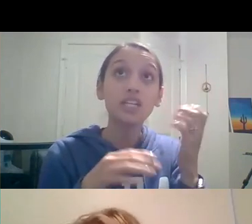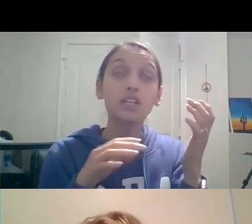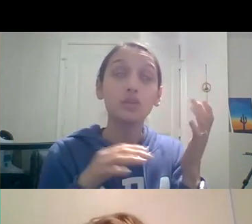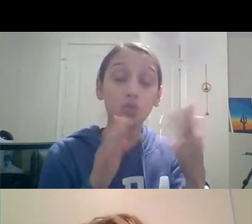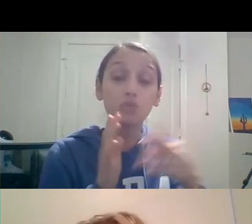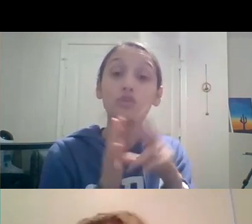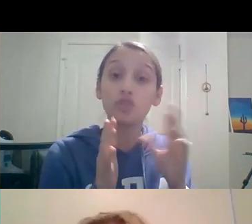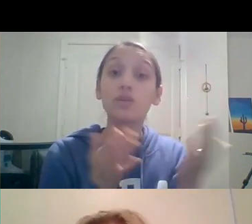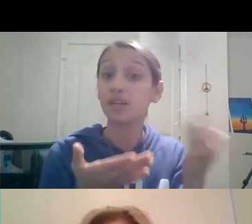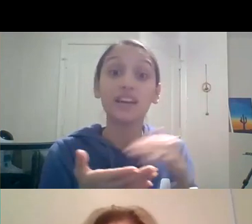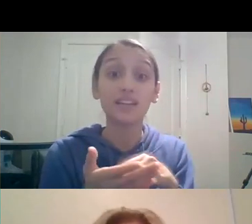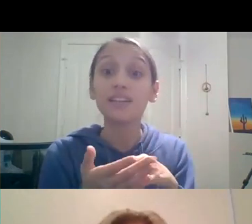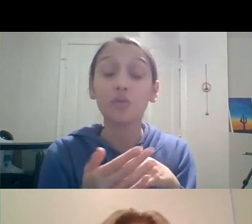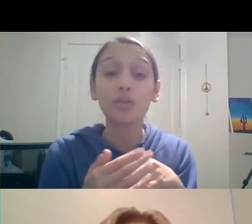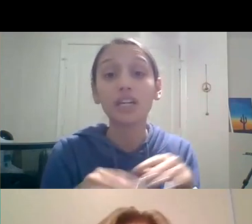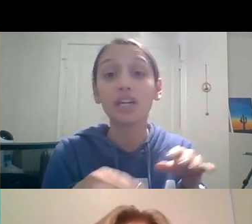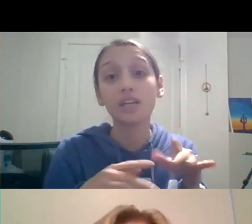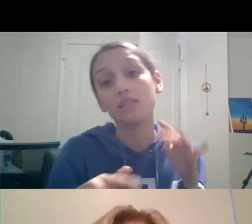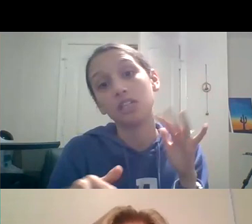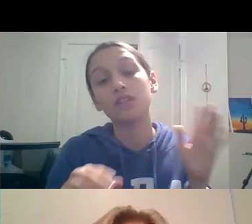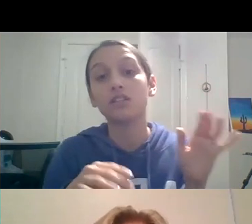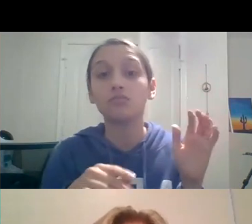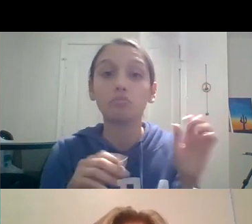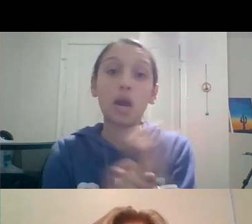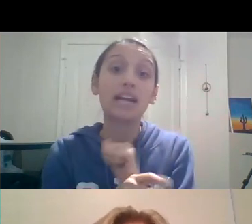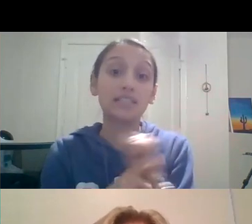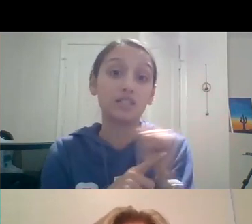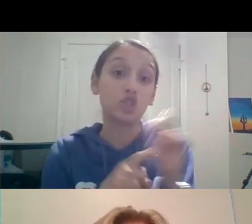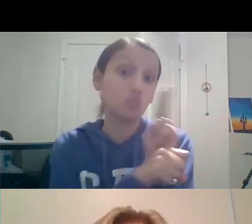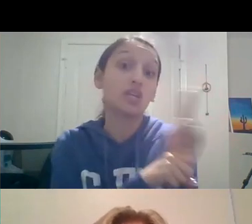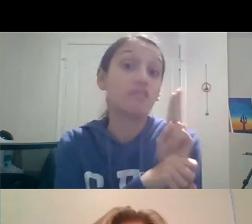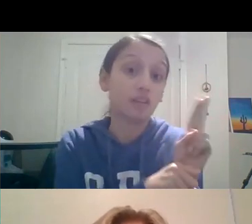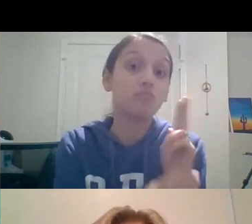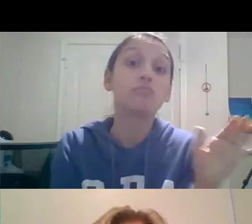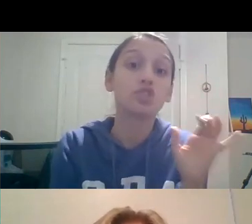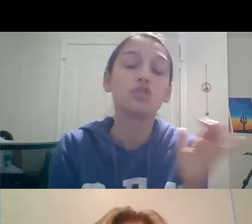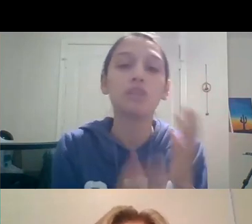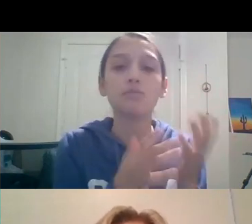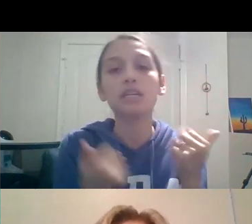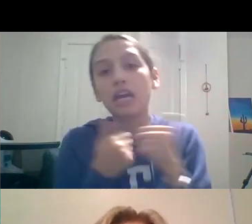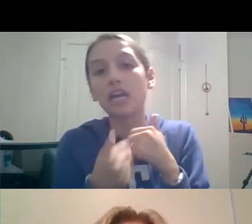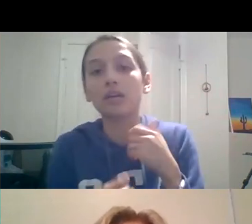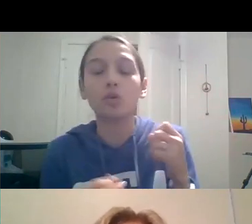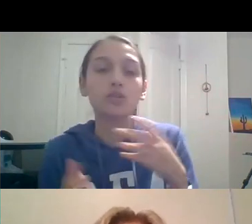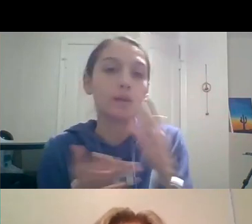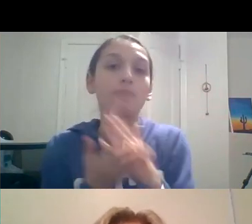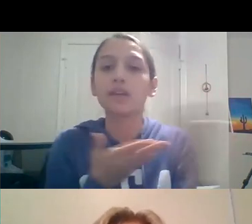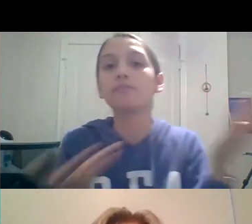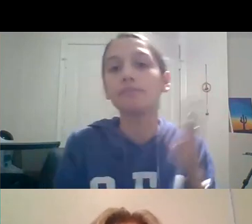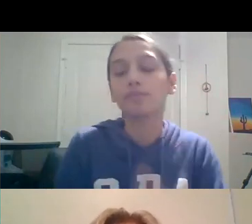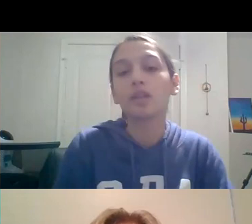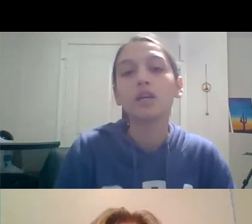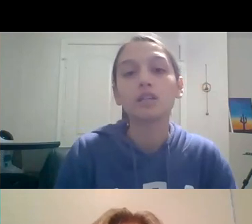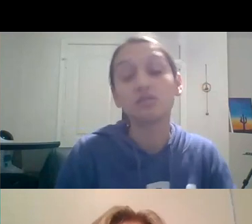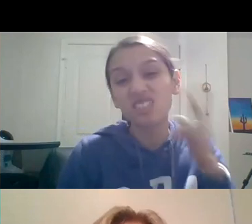signs we'll review them again, and we can even practice using them to maybe a game or